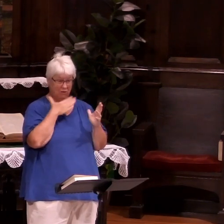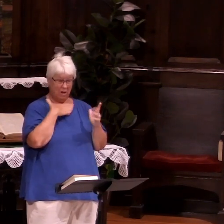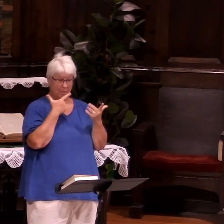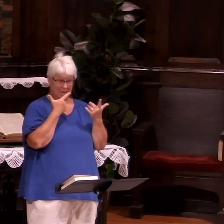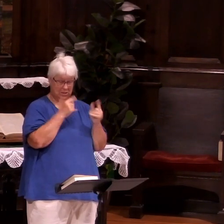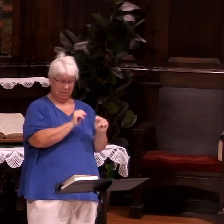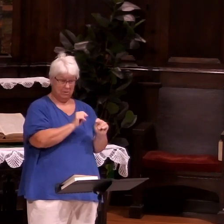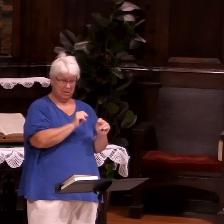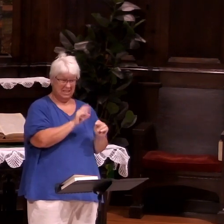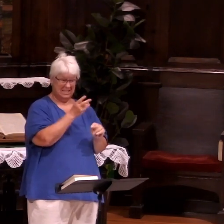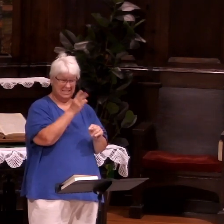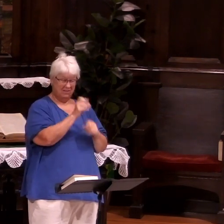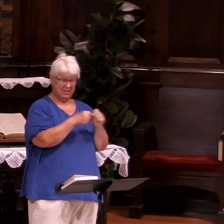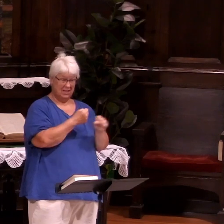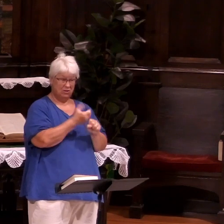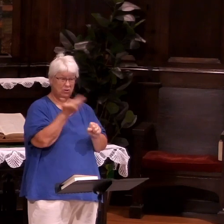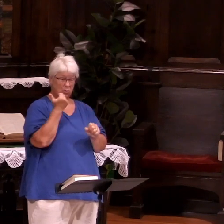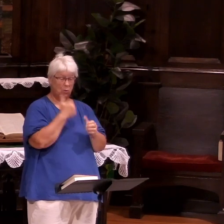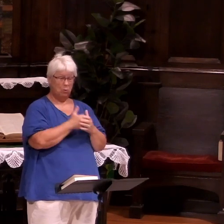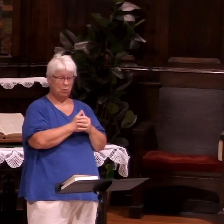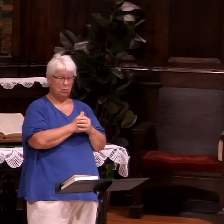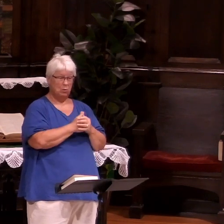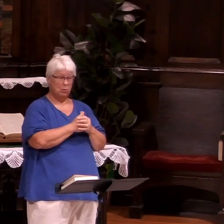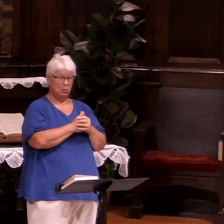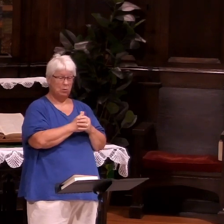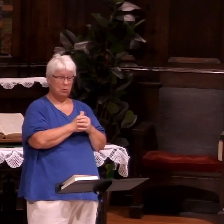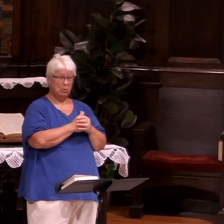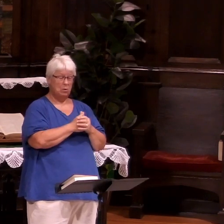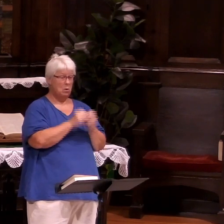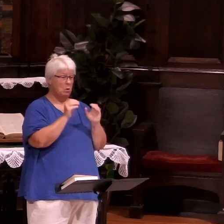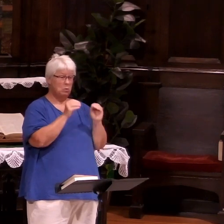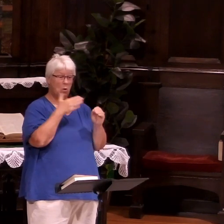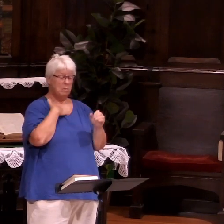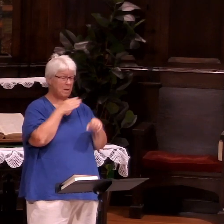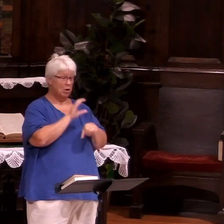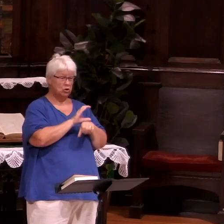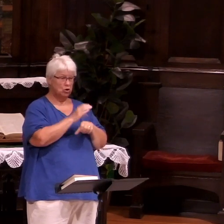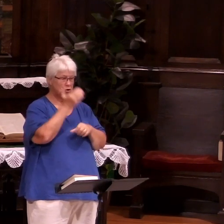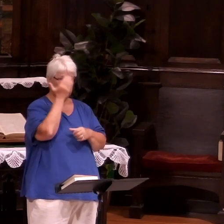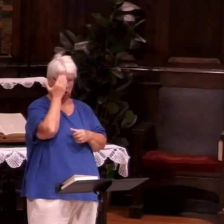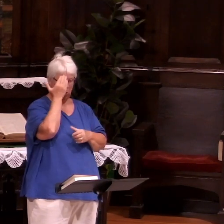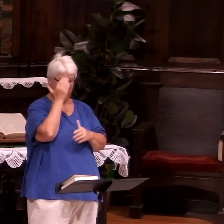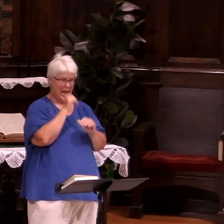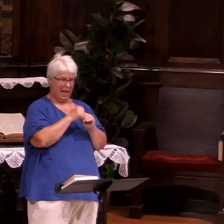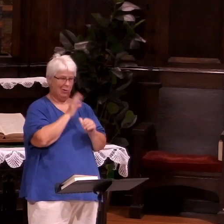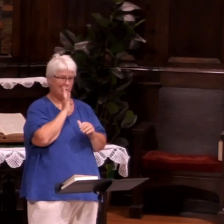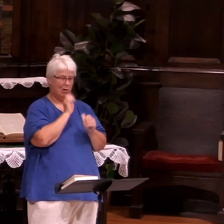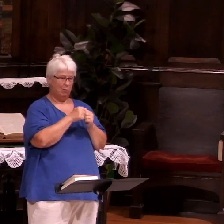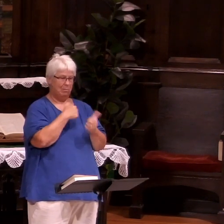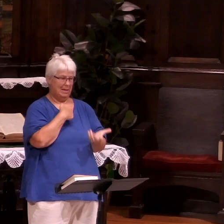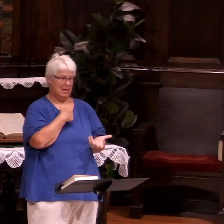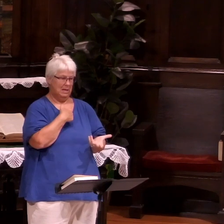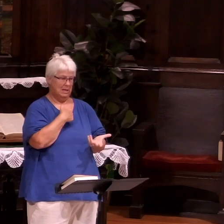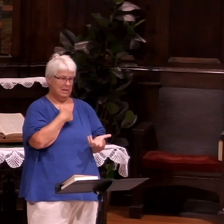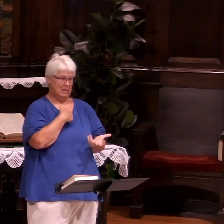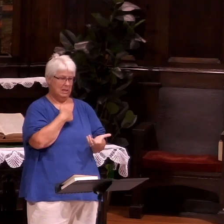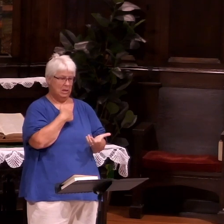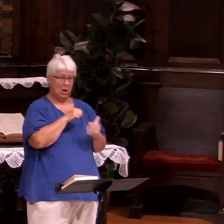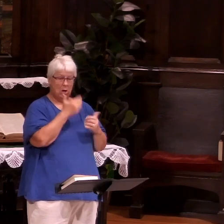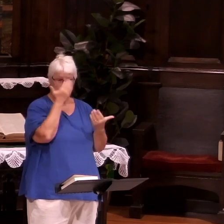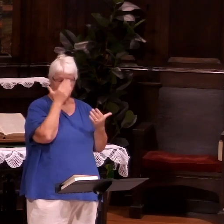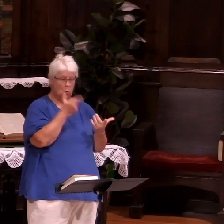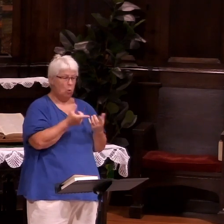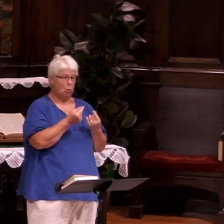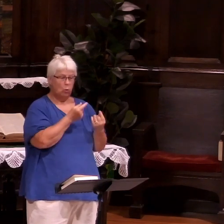attempt 17 years ago, no one in my church knew how to talk to me. No